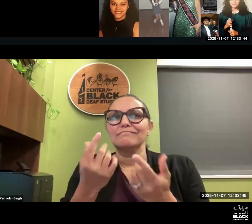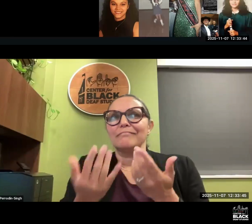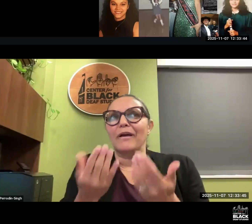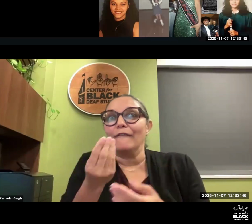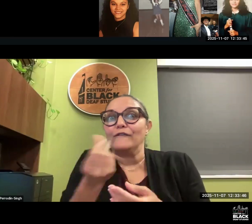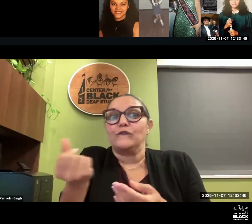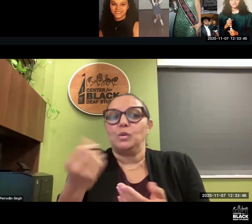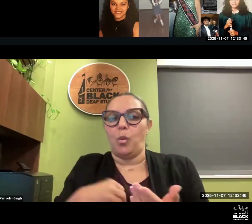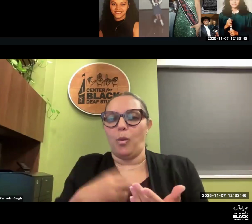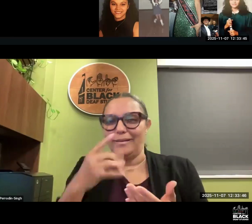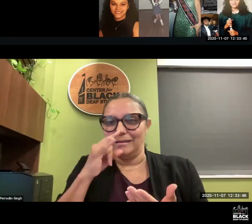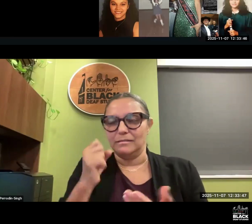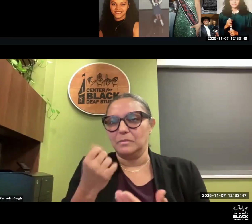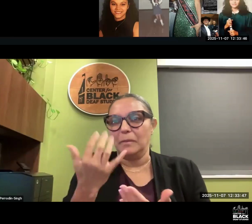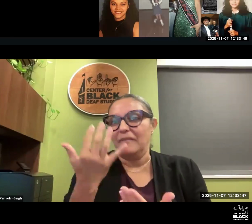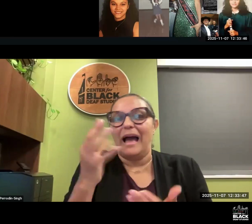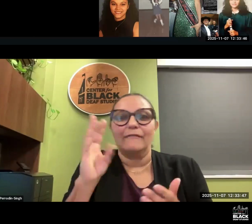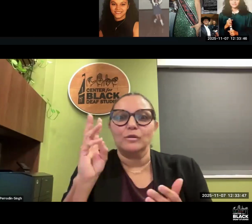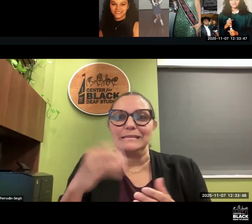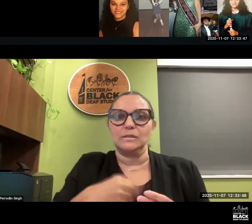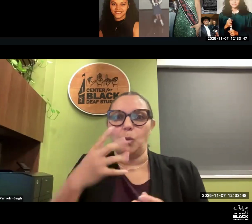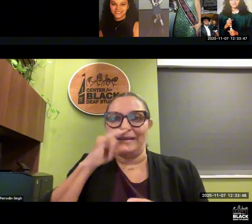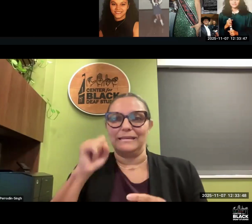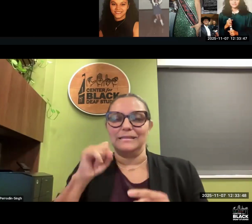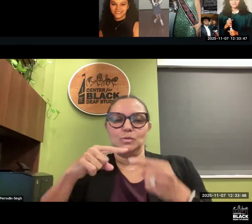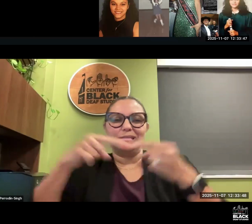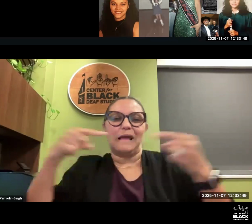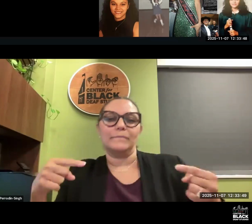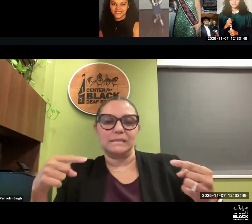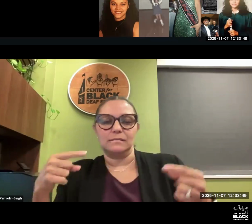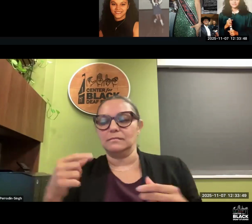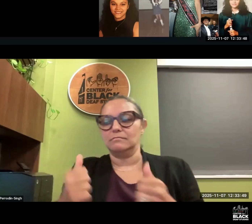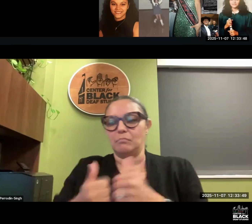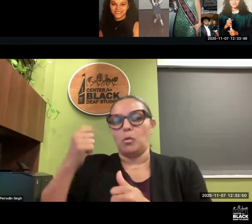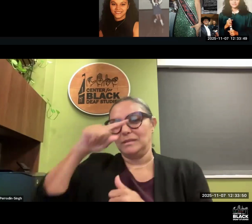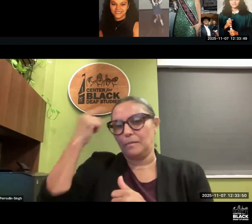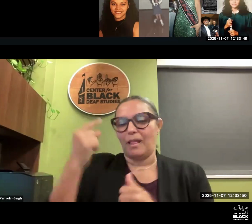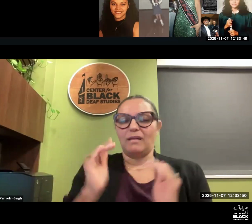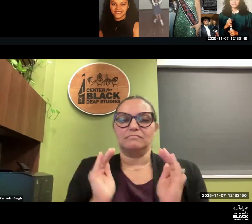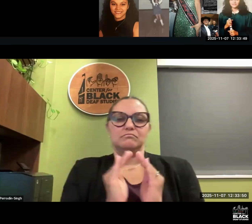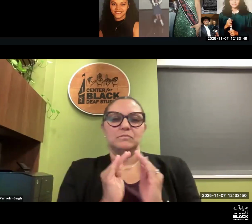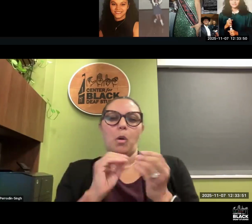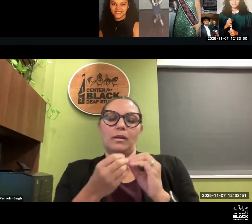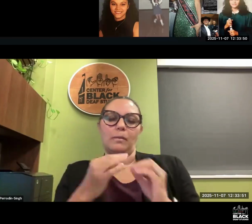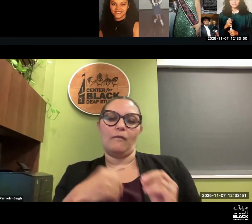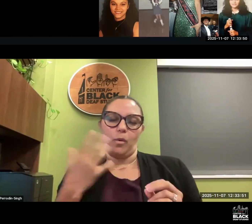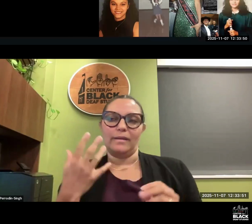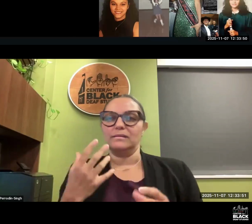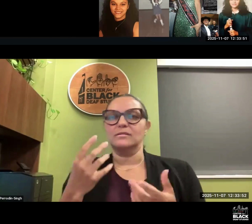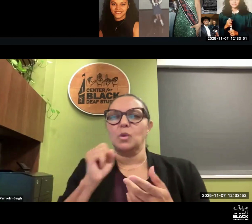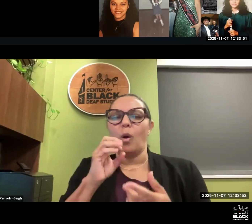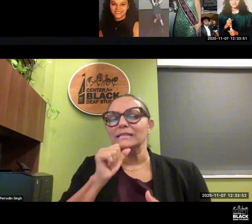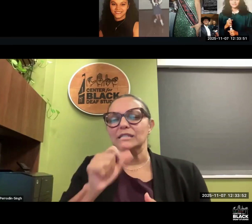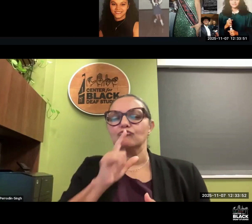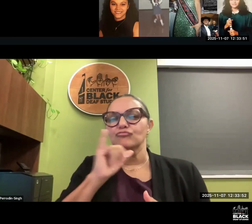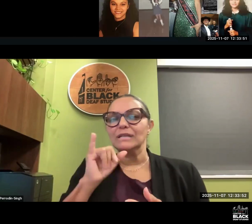Now, during that time, all of the kids were black. There might have been a handful of white kids, which was the opposite of